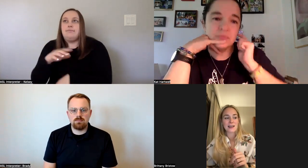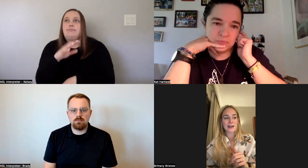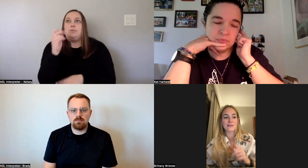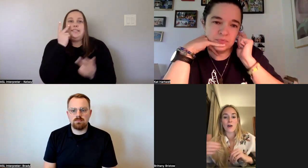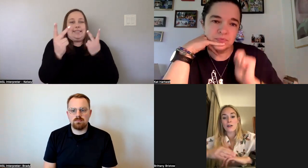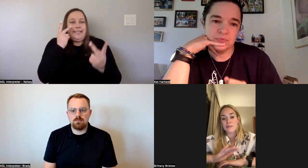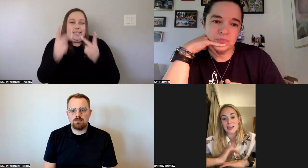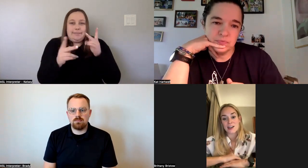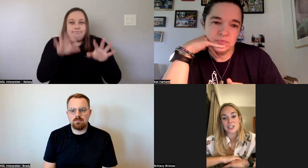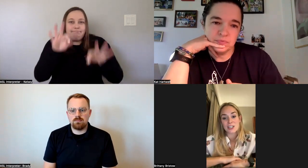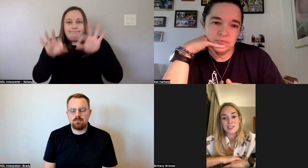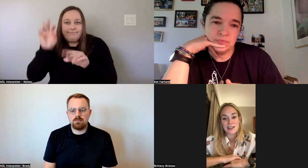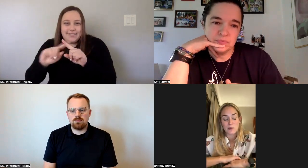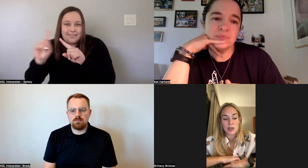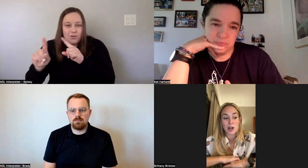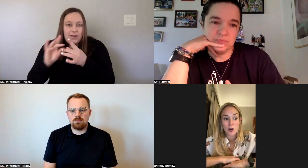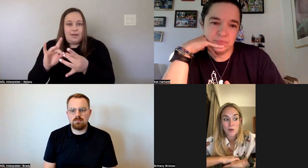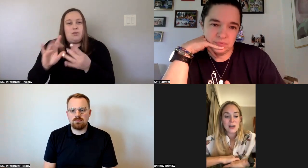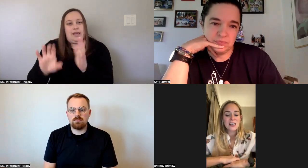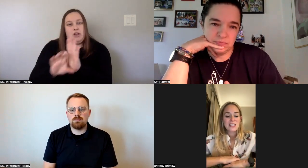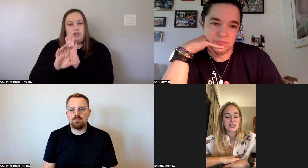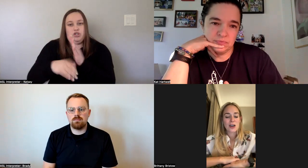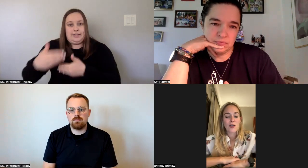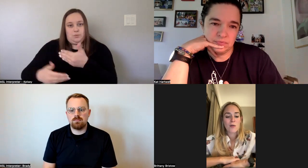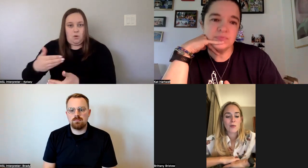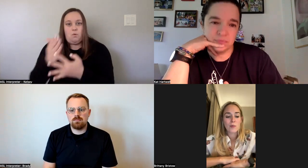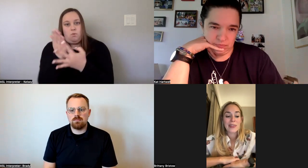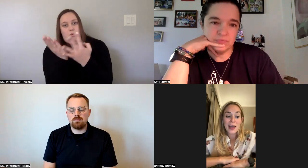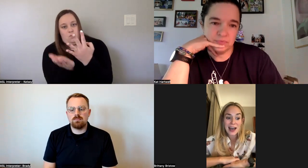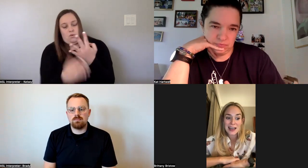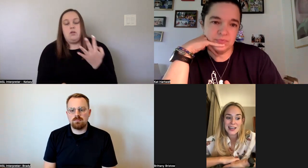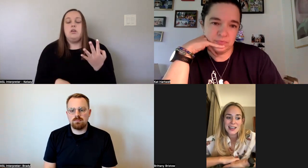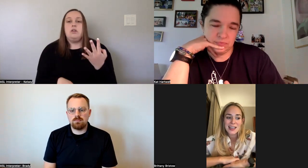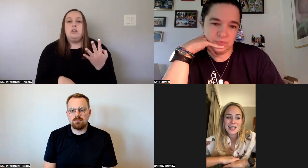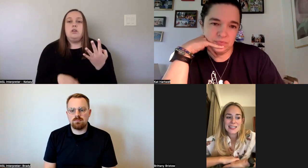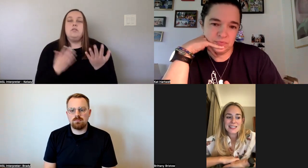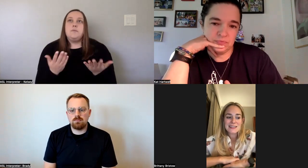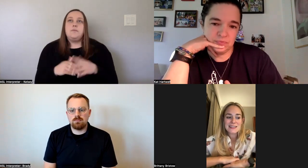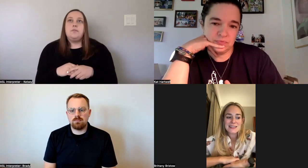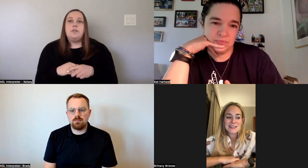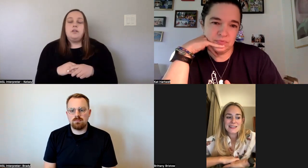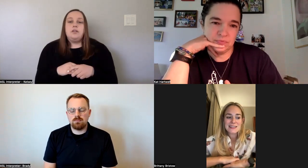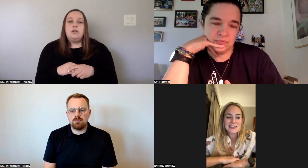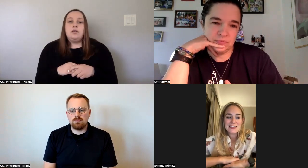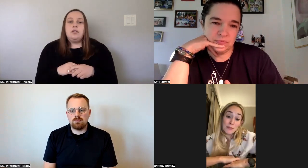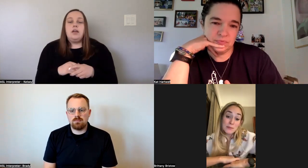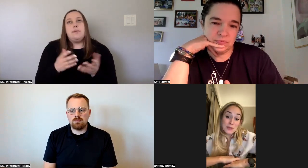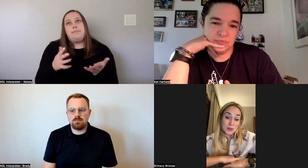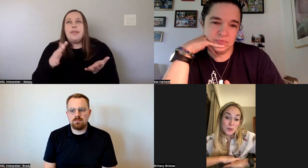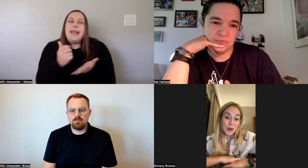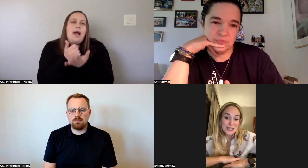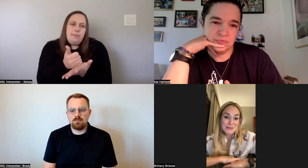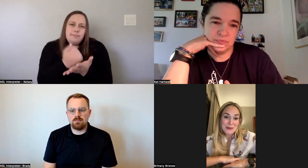bits of all of the characters as we go. So with that, it does